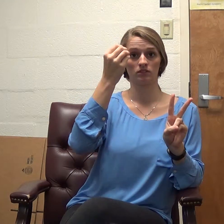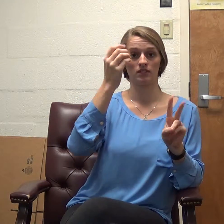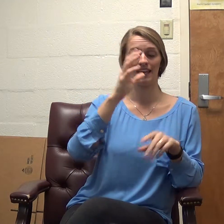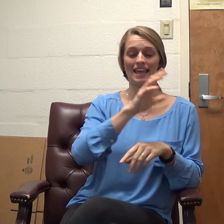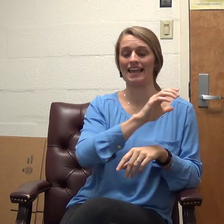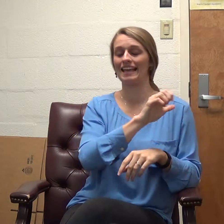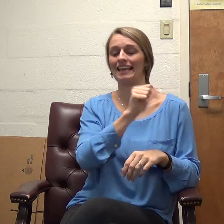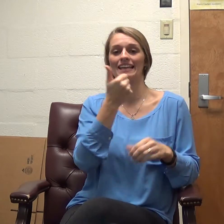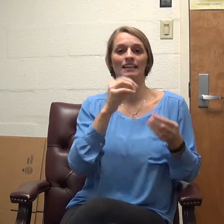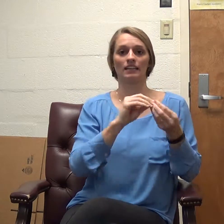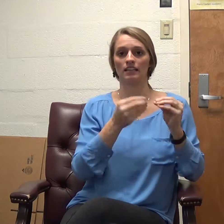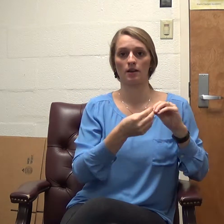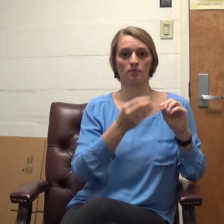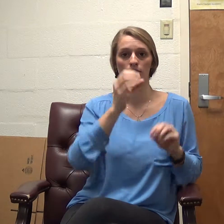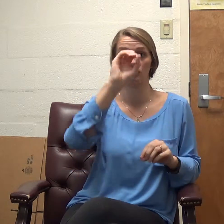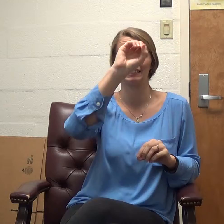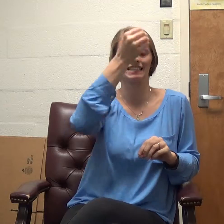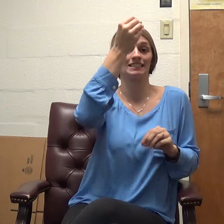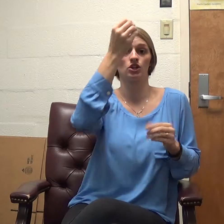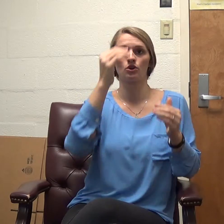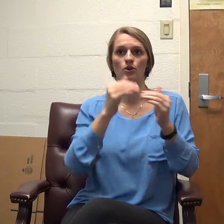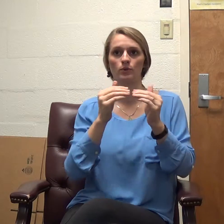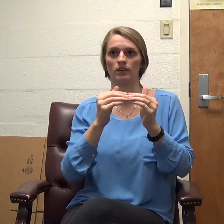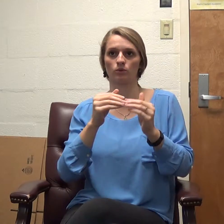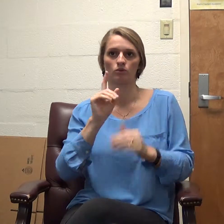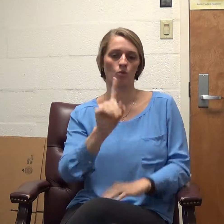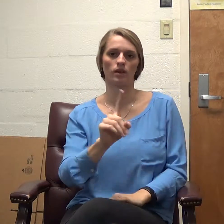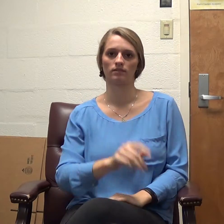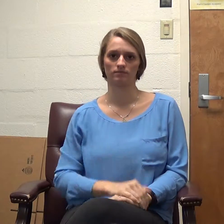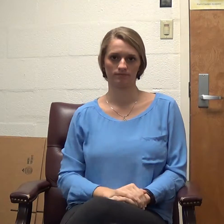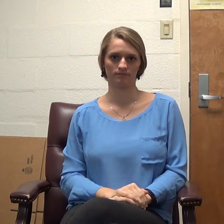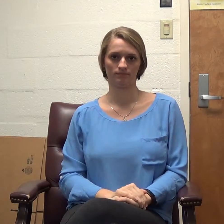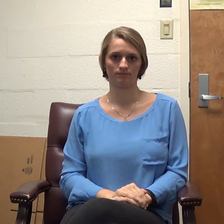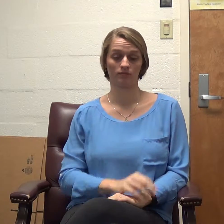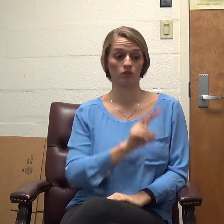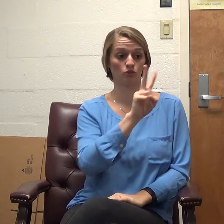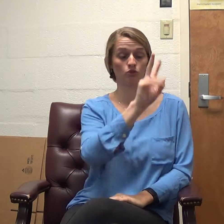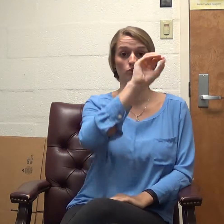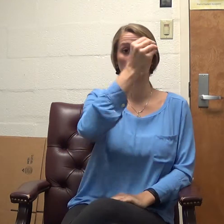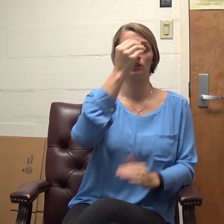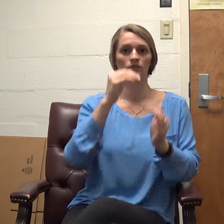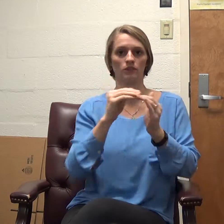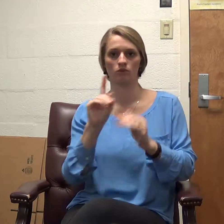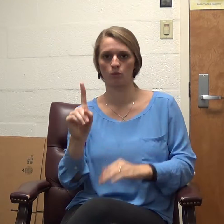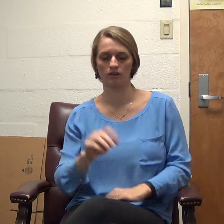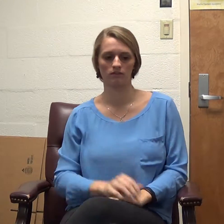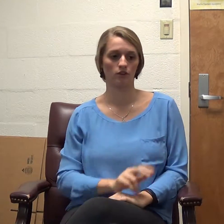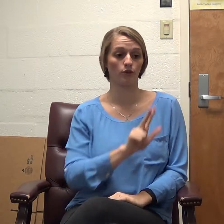power is 1. 3 to the 0 power is equal to 1. negative